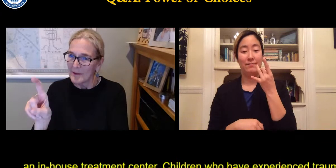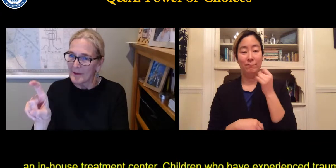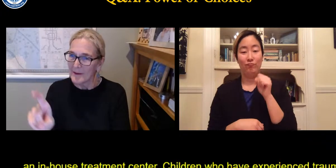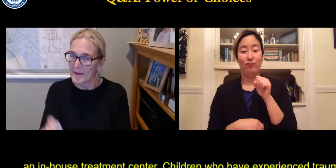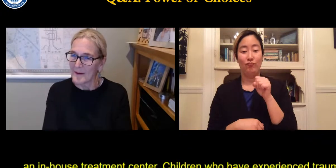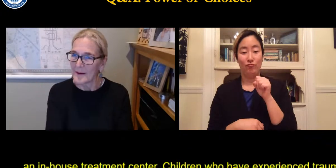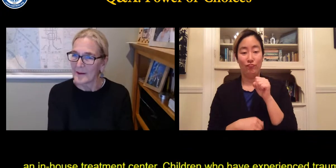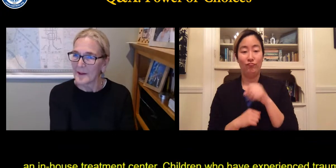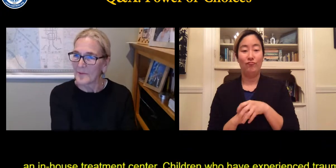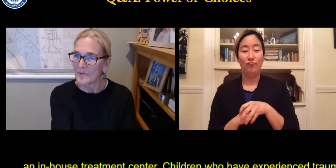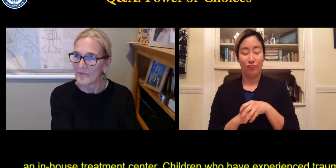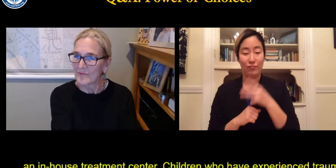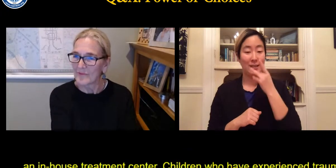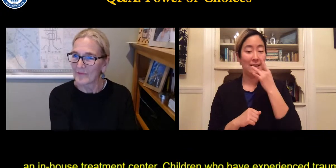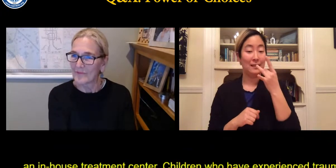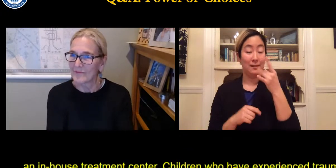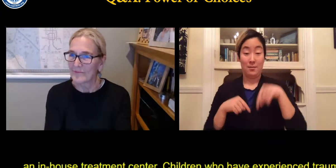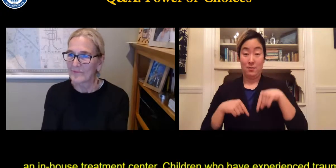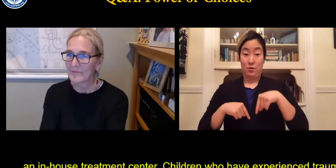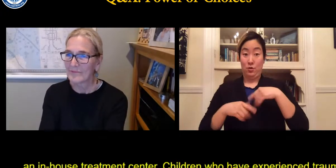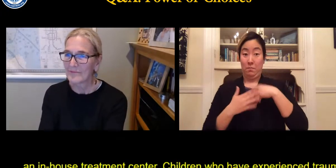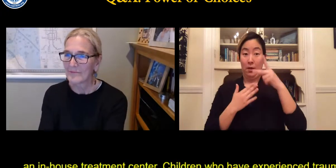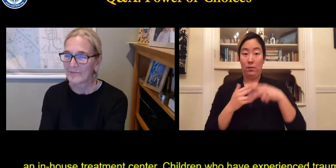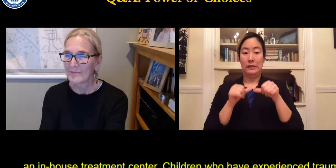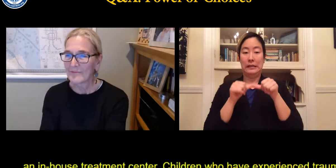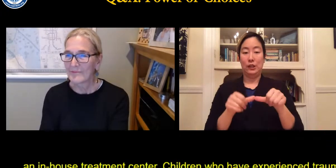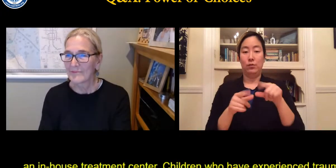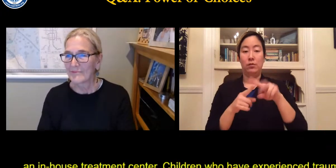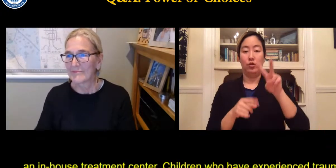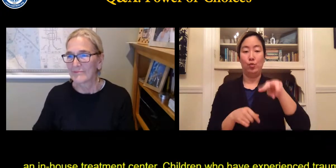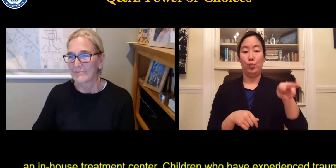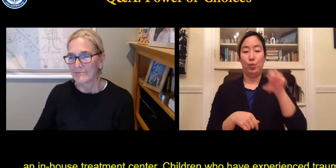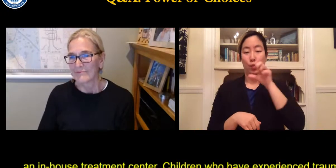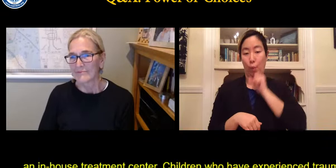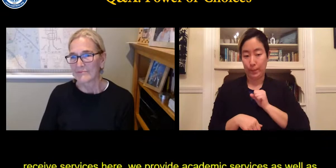Marla asks, what about students that are older than 18? What happens with them?